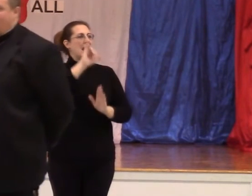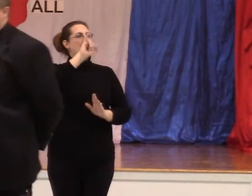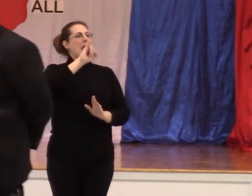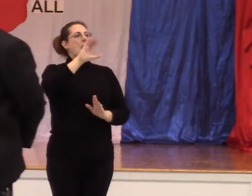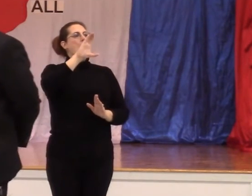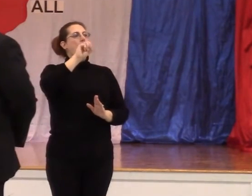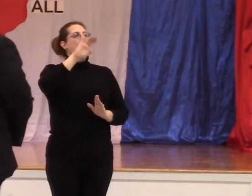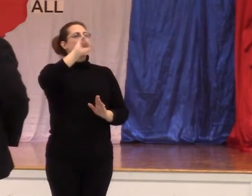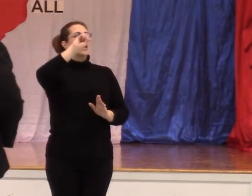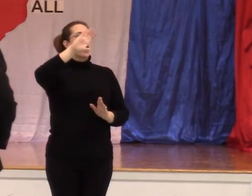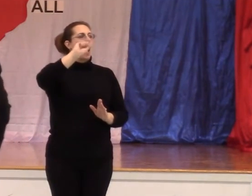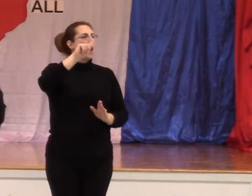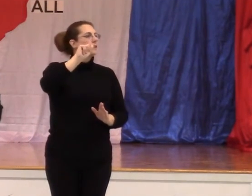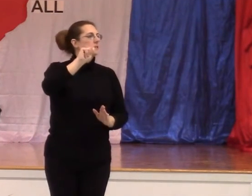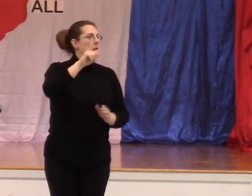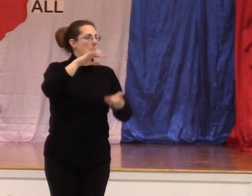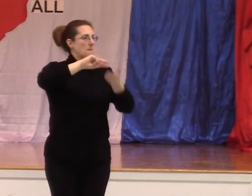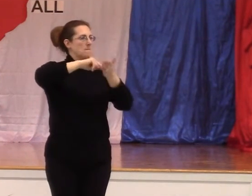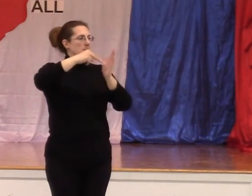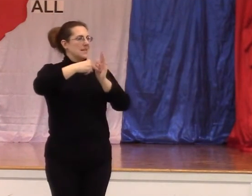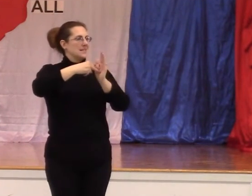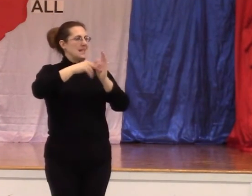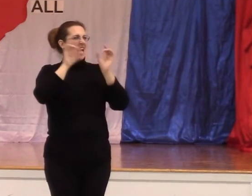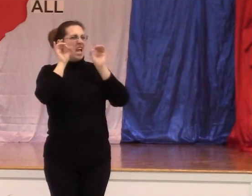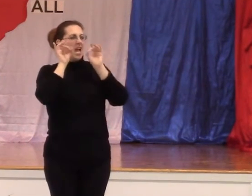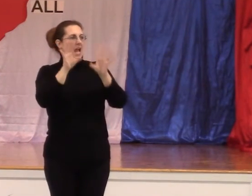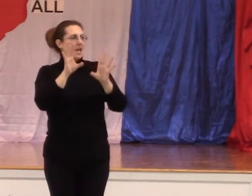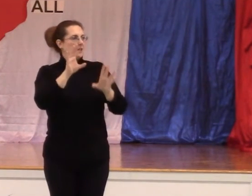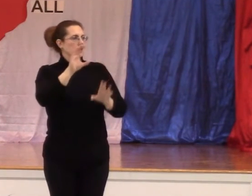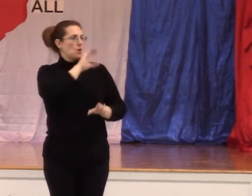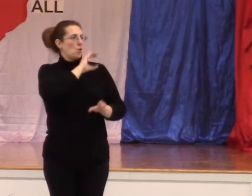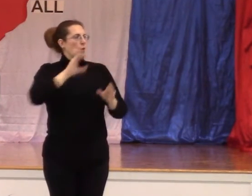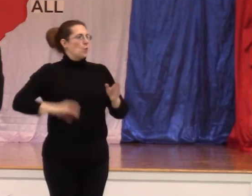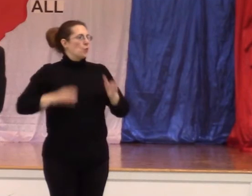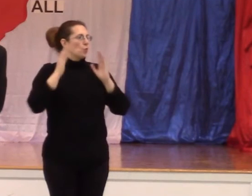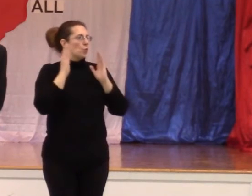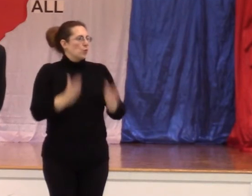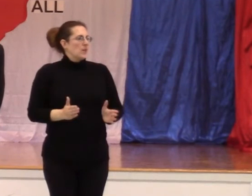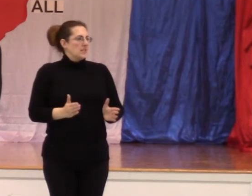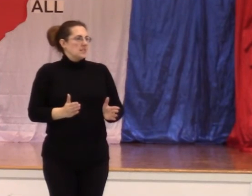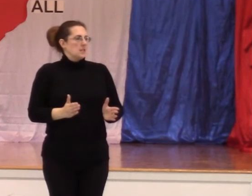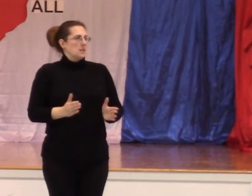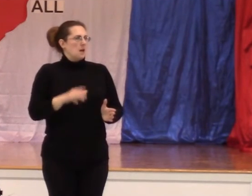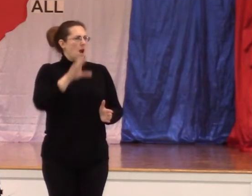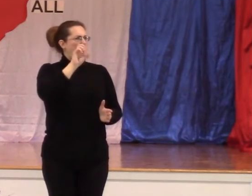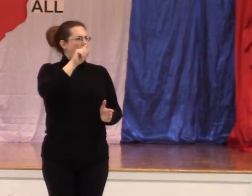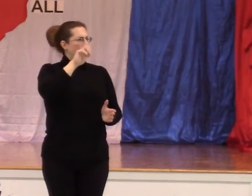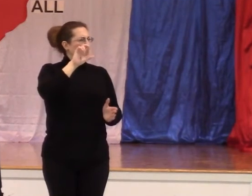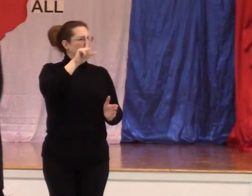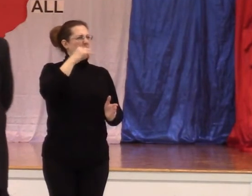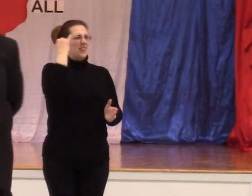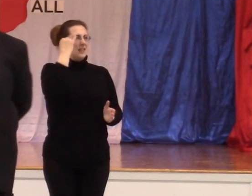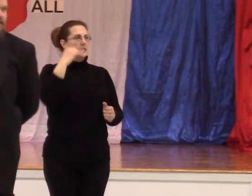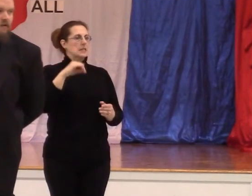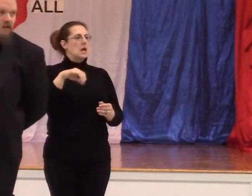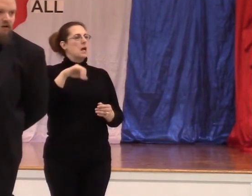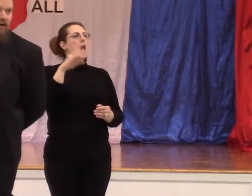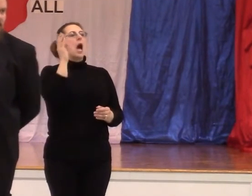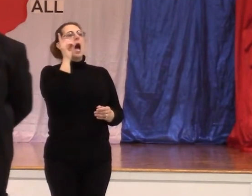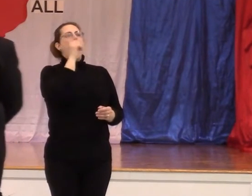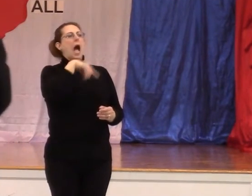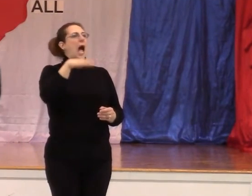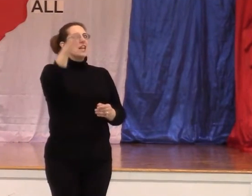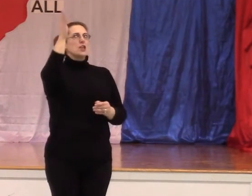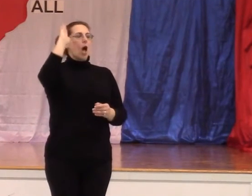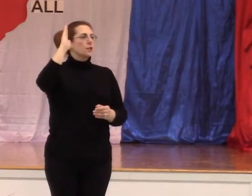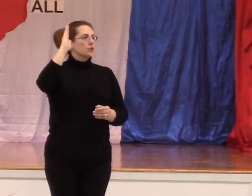he hates Christian artwork. He thinks it is idolatry. Okay? You all go